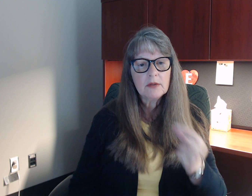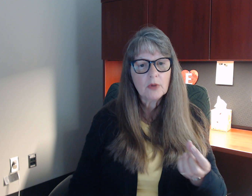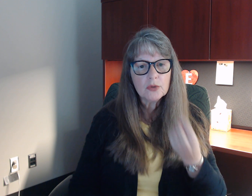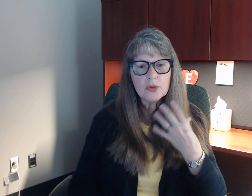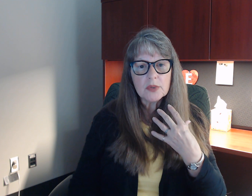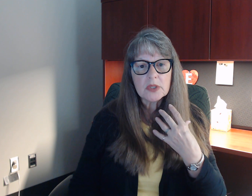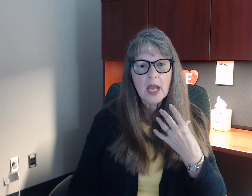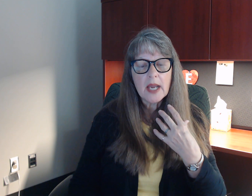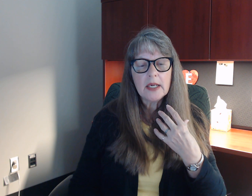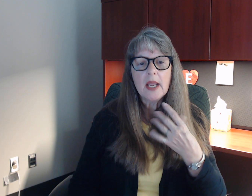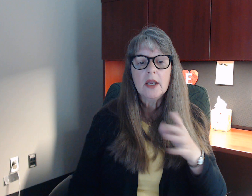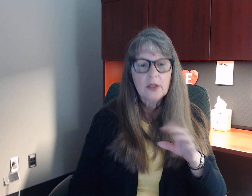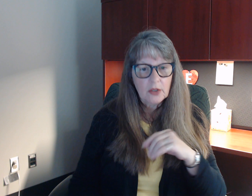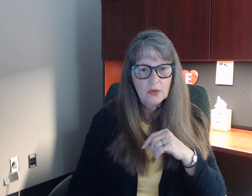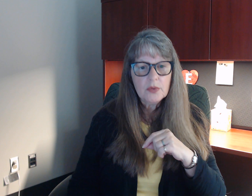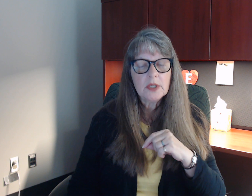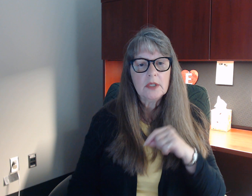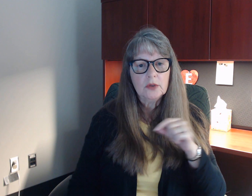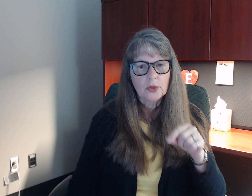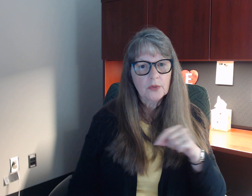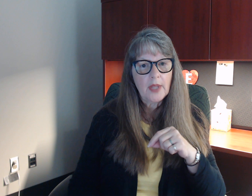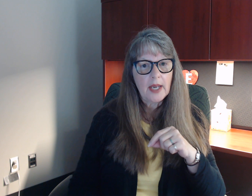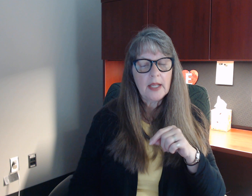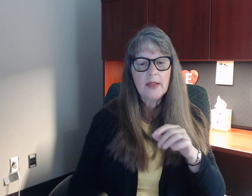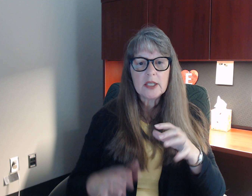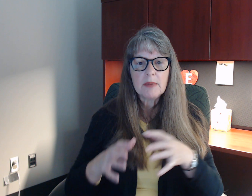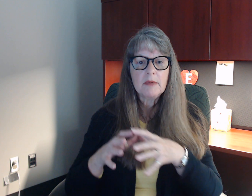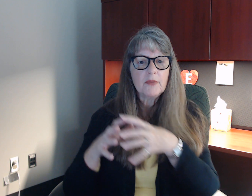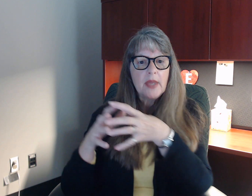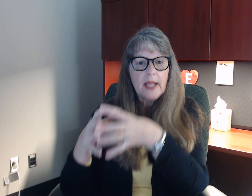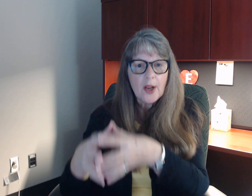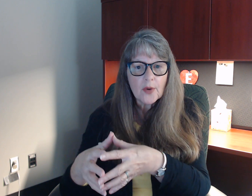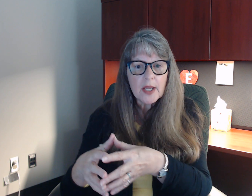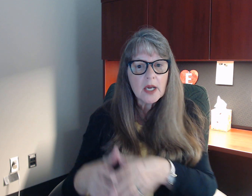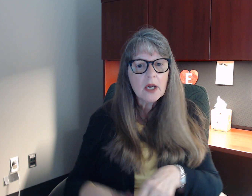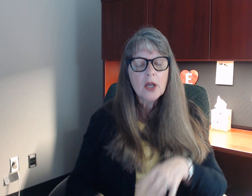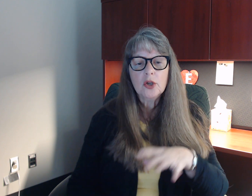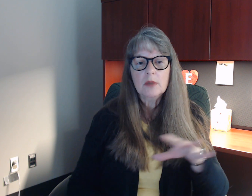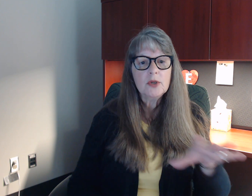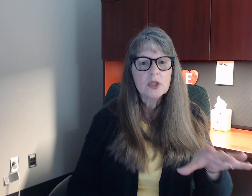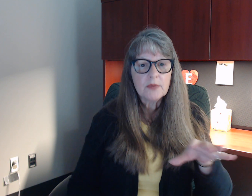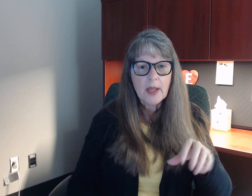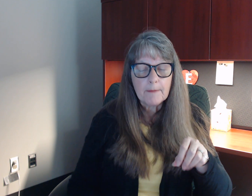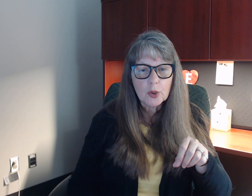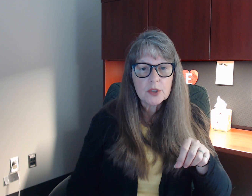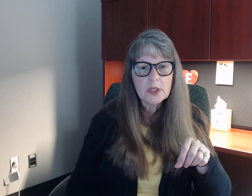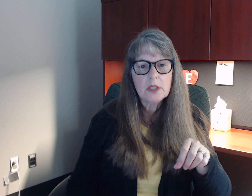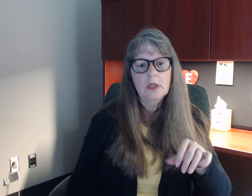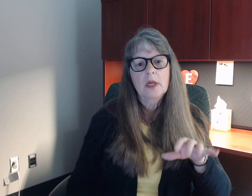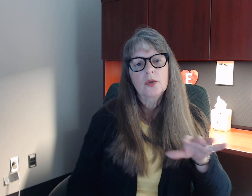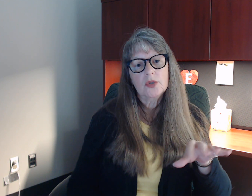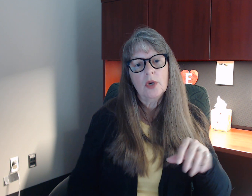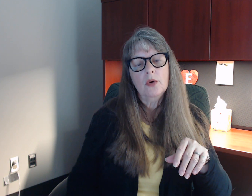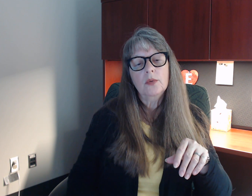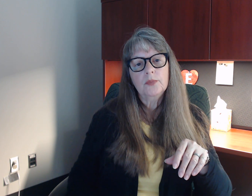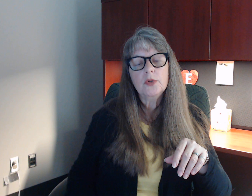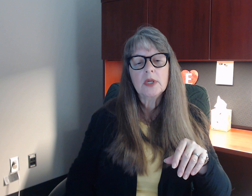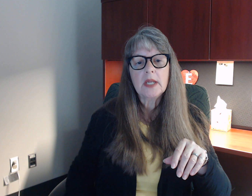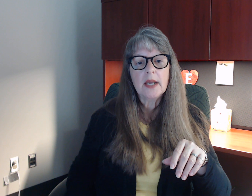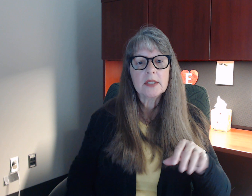throws you a sign, use it, learn that. And that's maybe for that area. It could be just for that person. So you can kind of see.